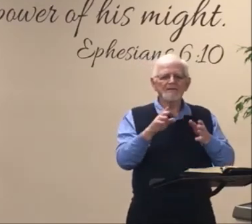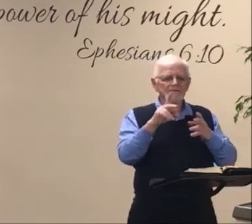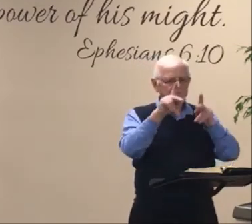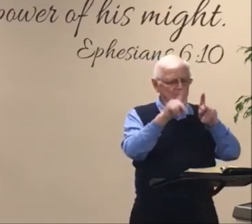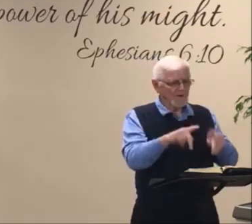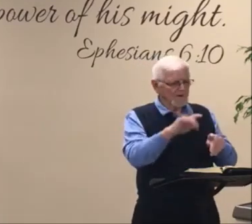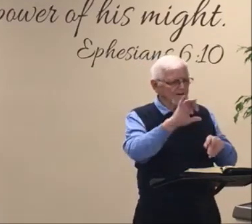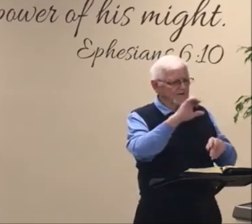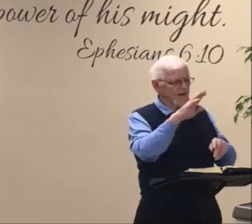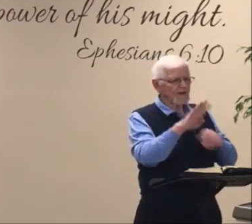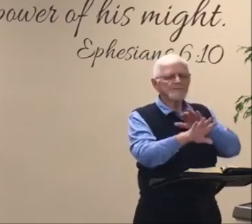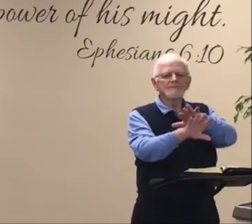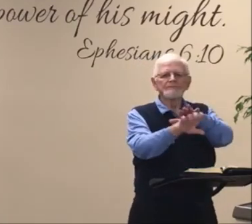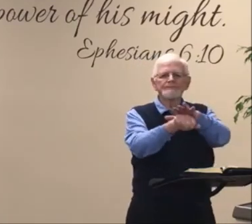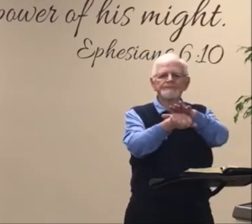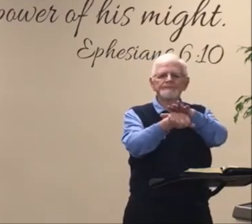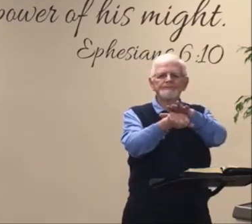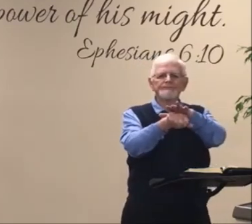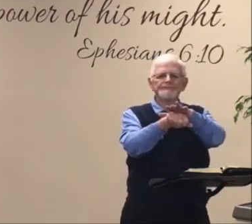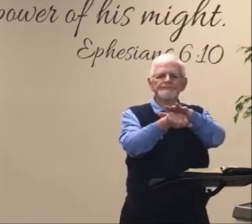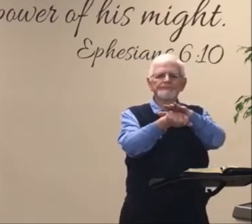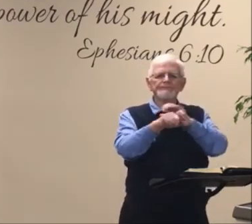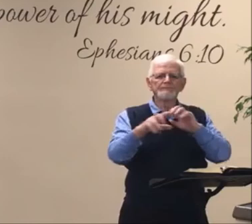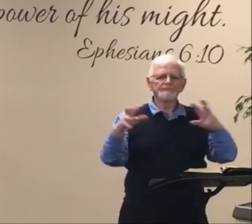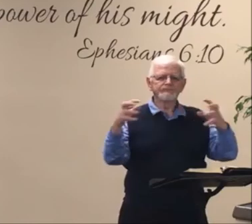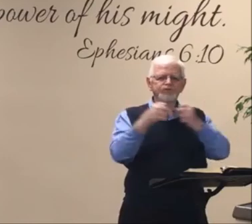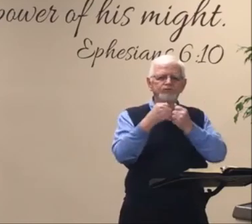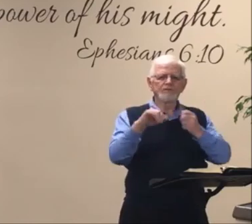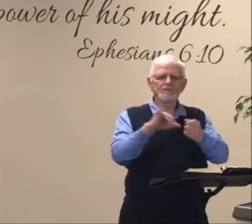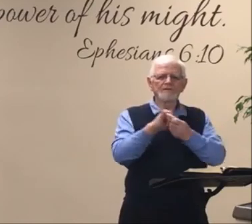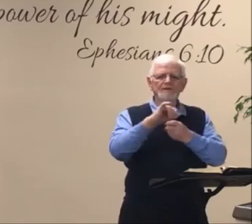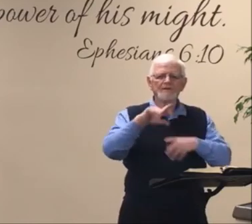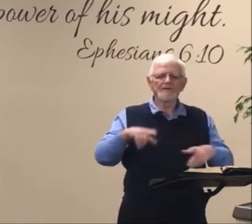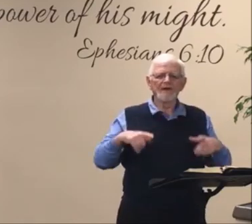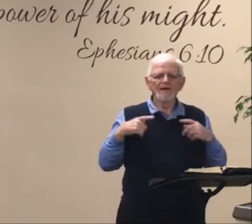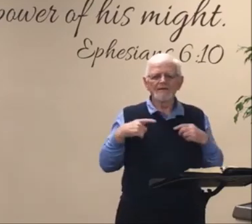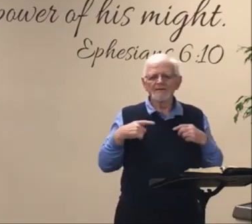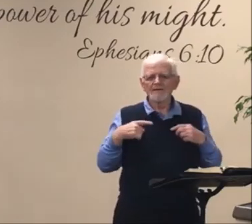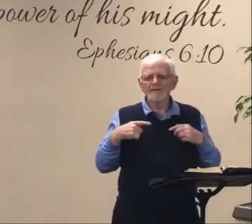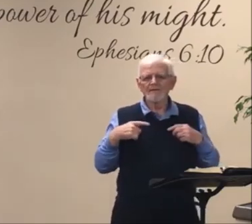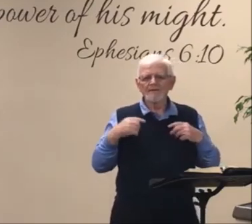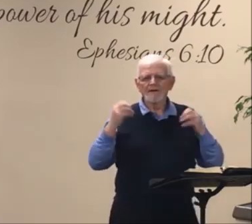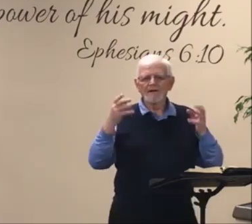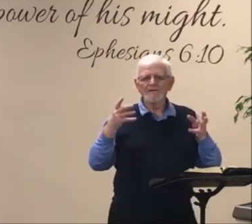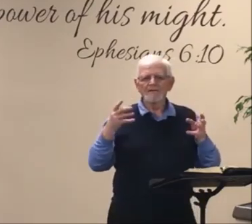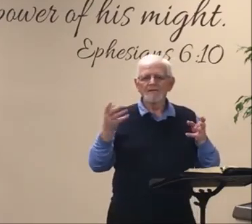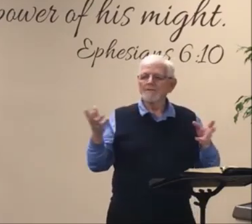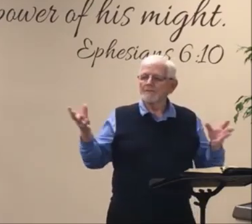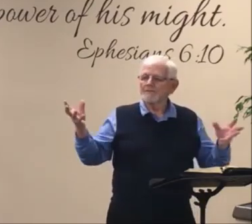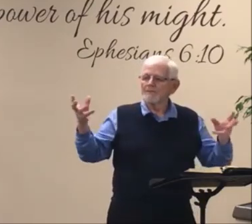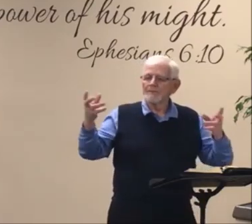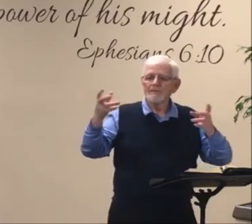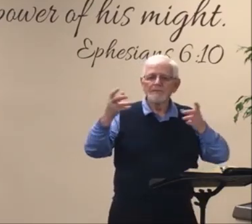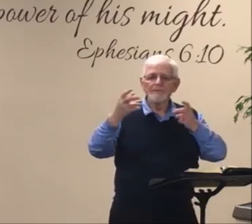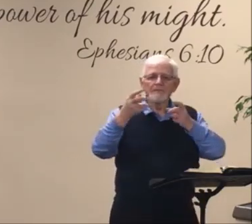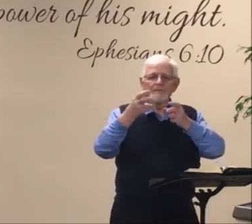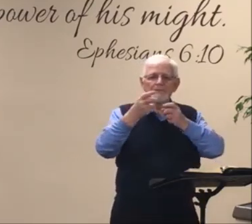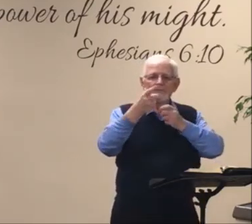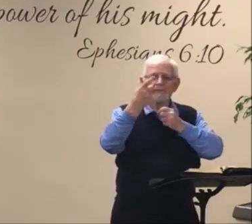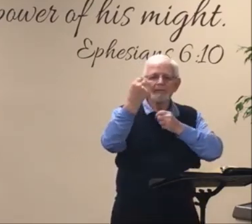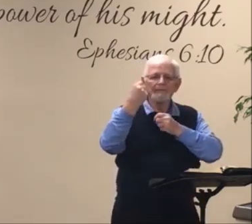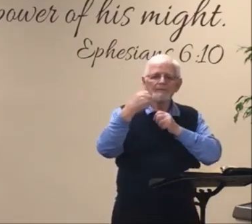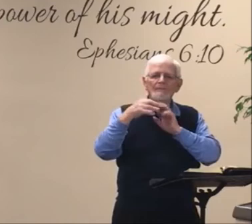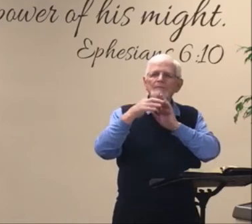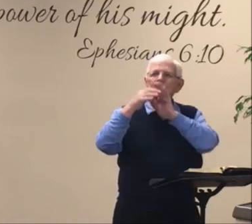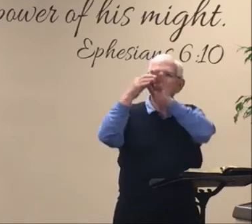Jacob, deceiver. Train wreck of a life. And brings it back together because he gets the God of the house of